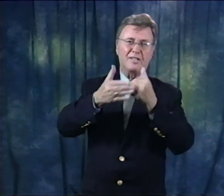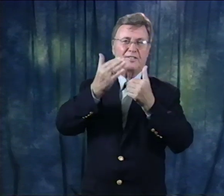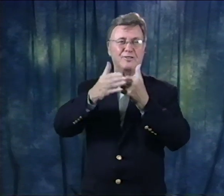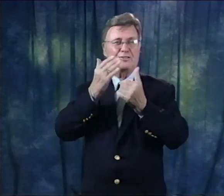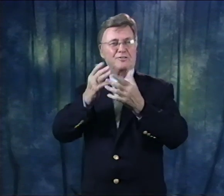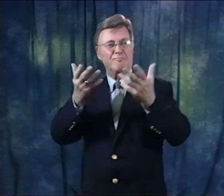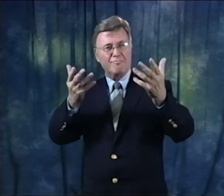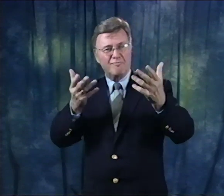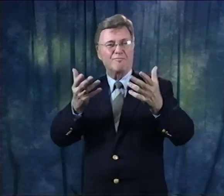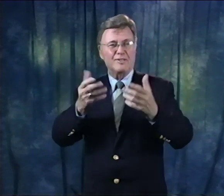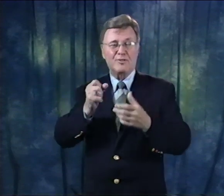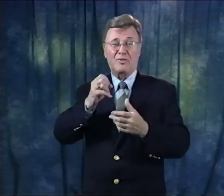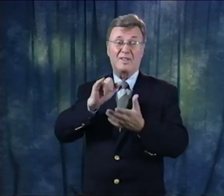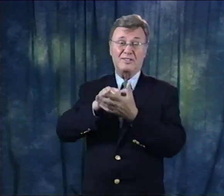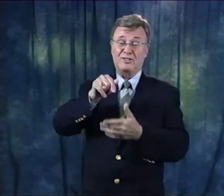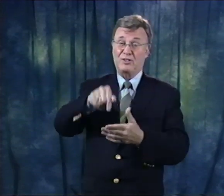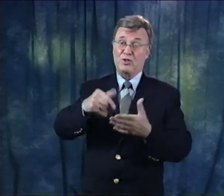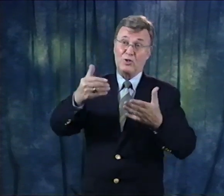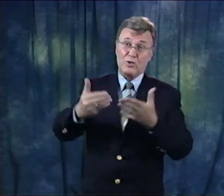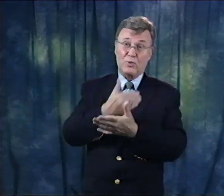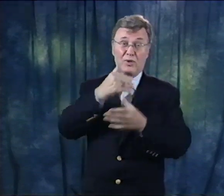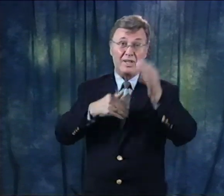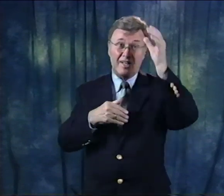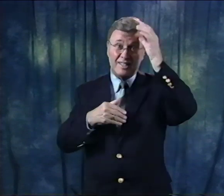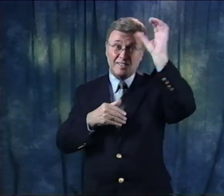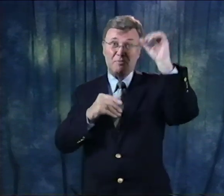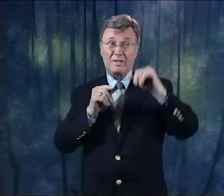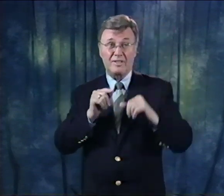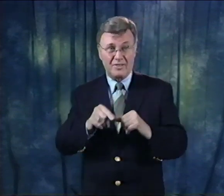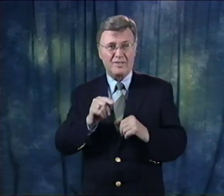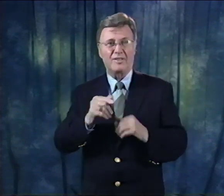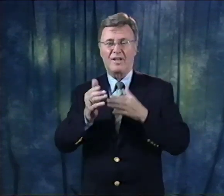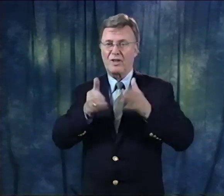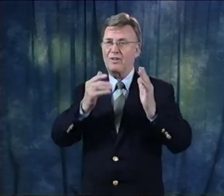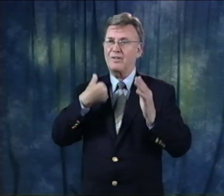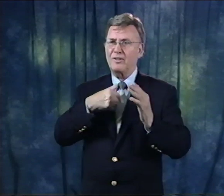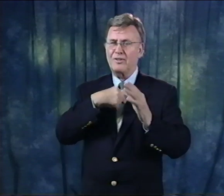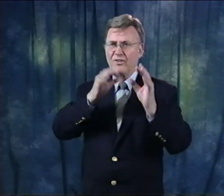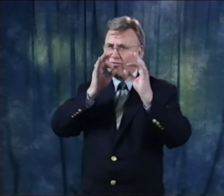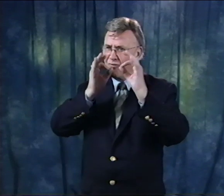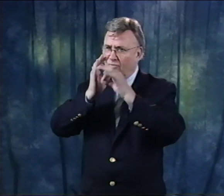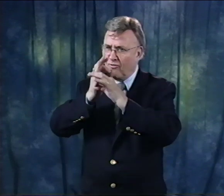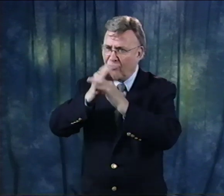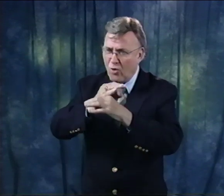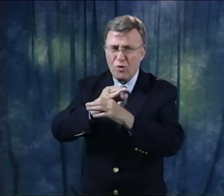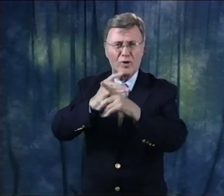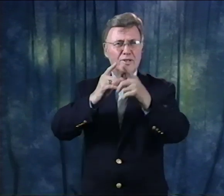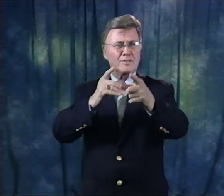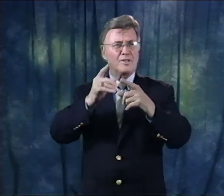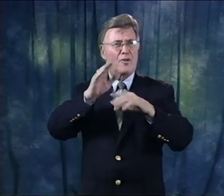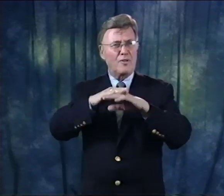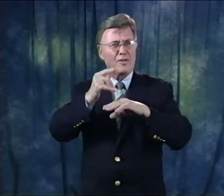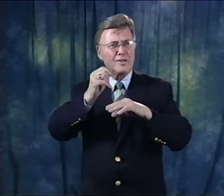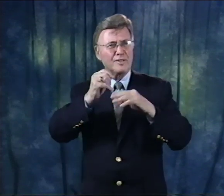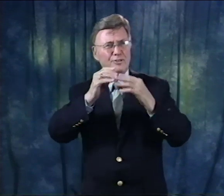user-friendly. So this new concept allows us to focus on the screen